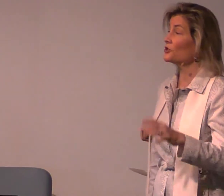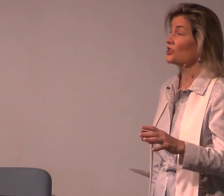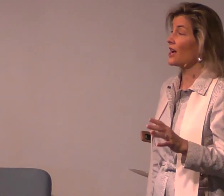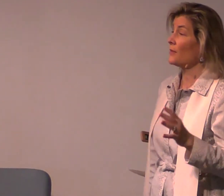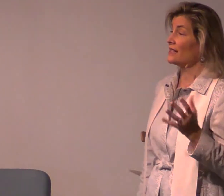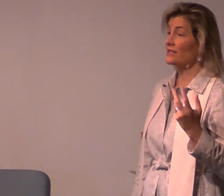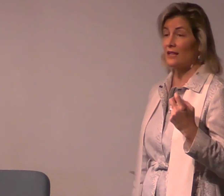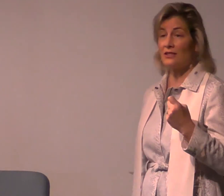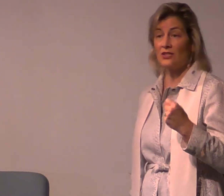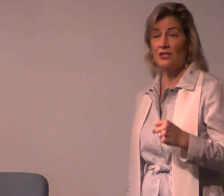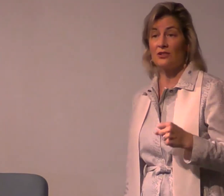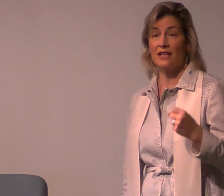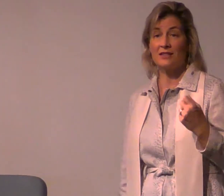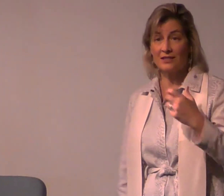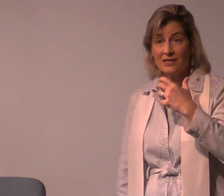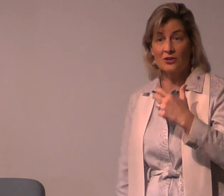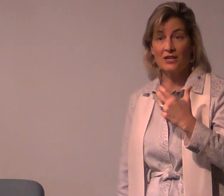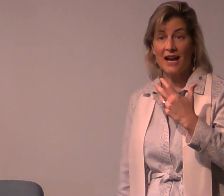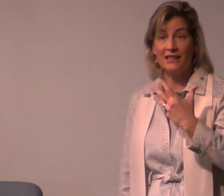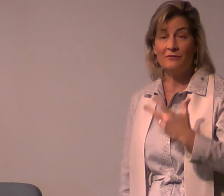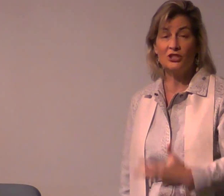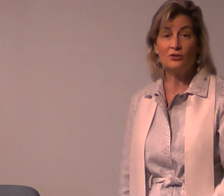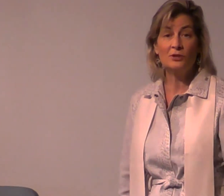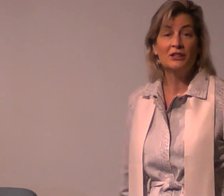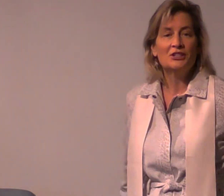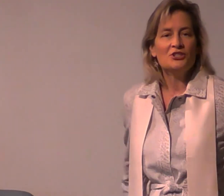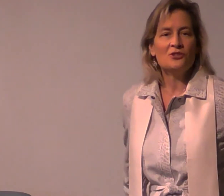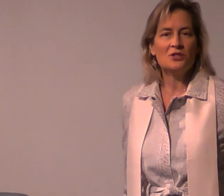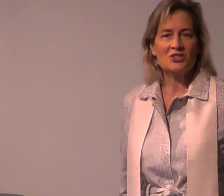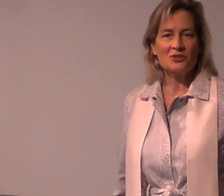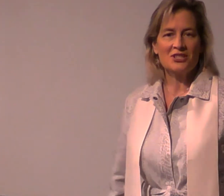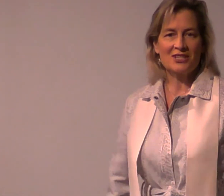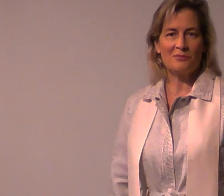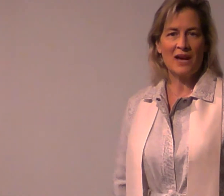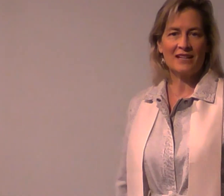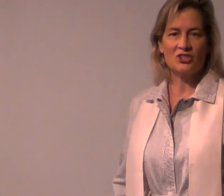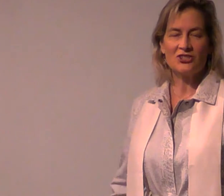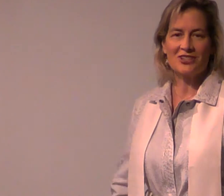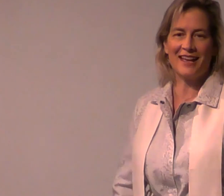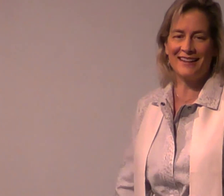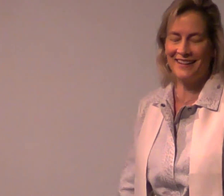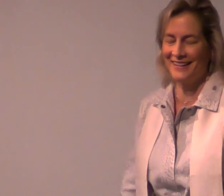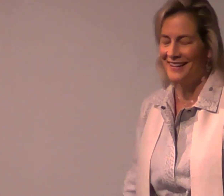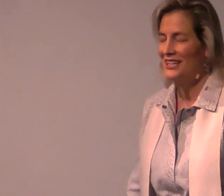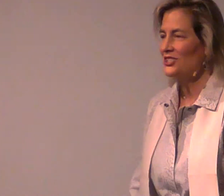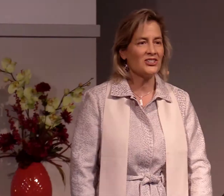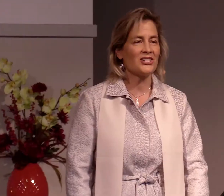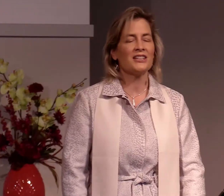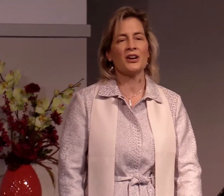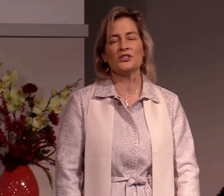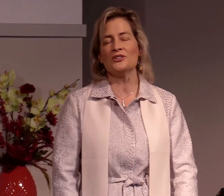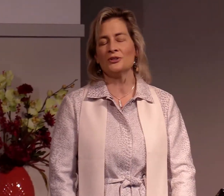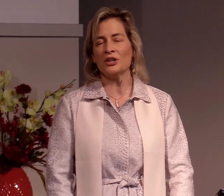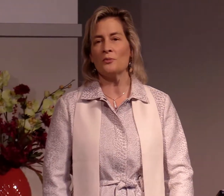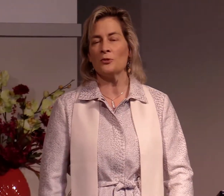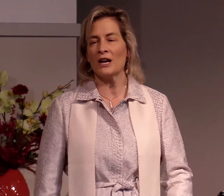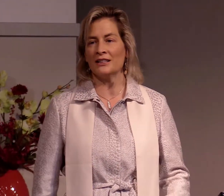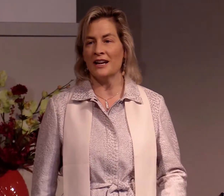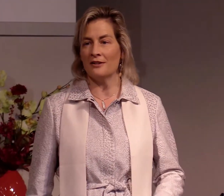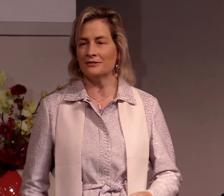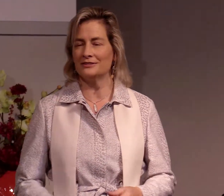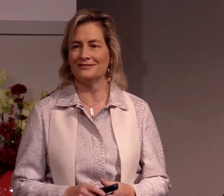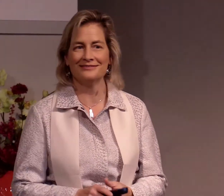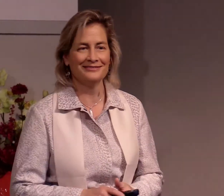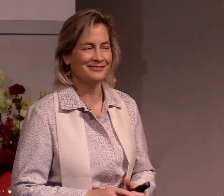Do you know the first time I said to Siri, I said, Siri, I love you. Do you know what Siri said back? She said, Karen, you don't know me